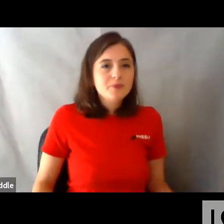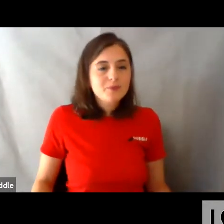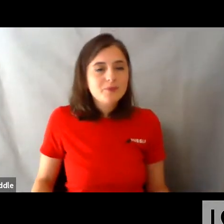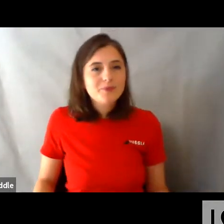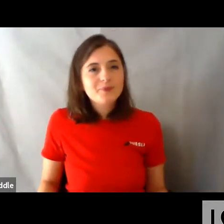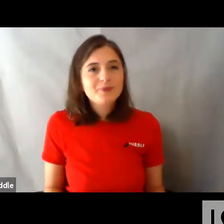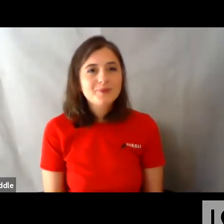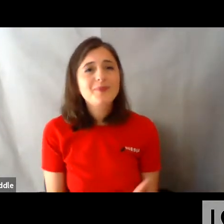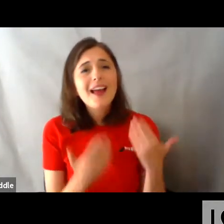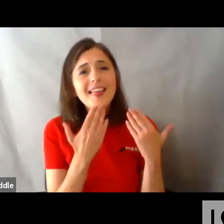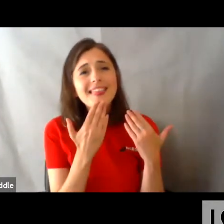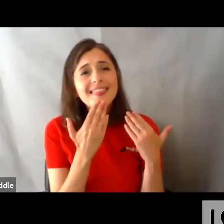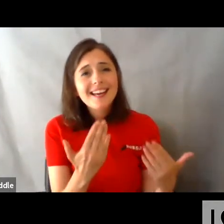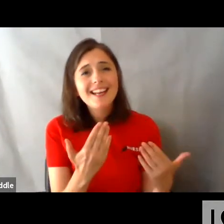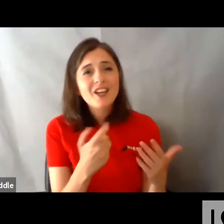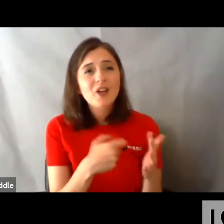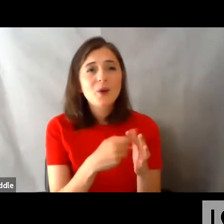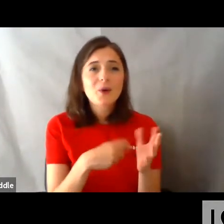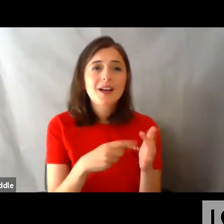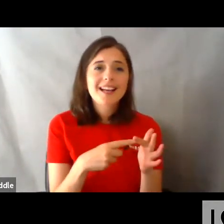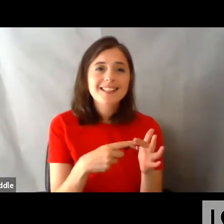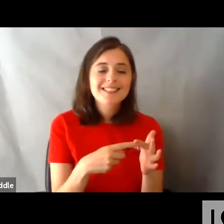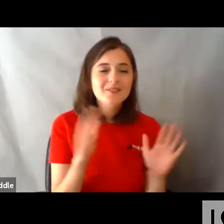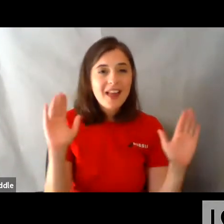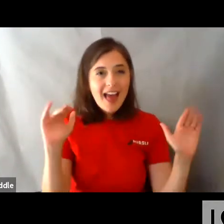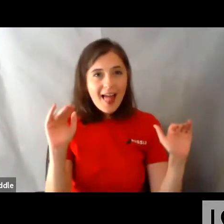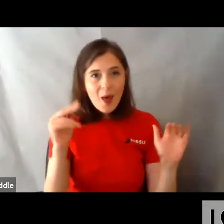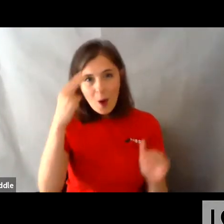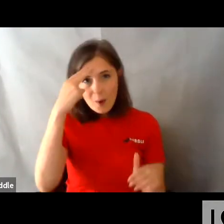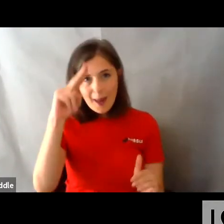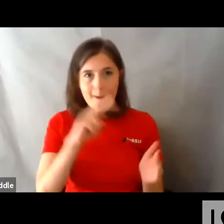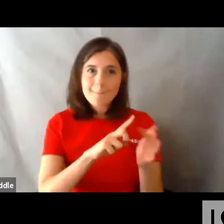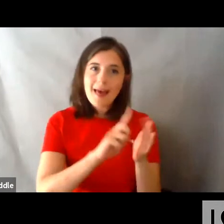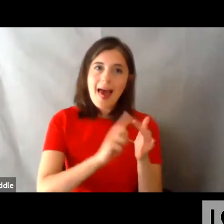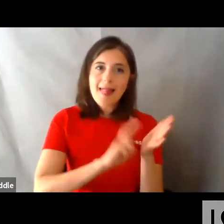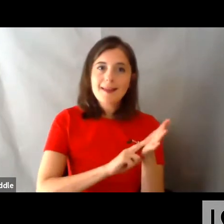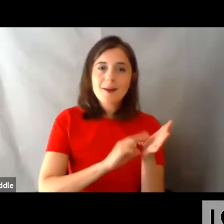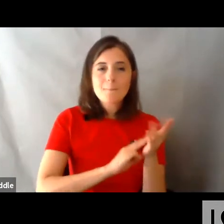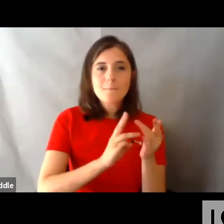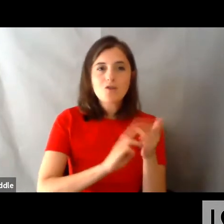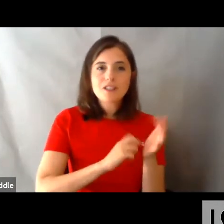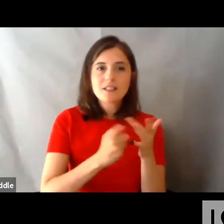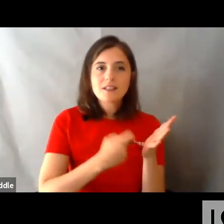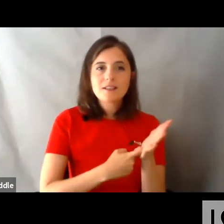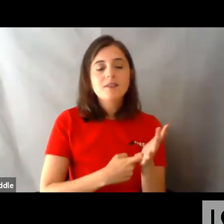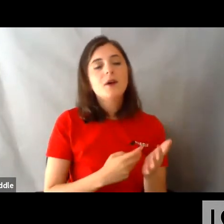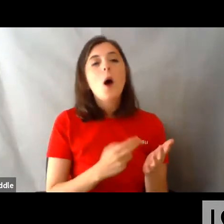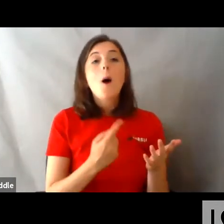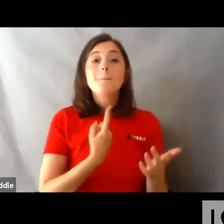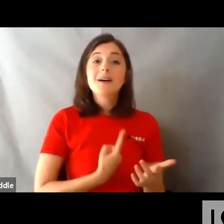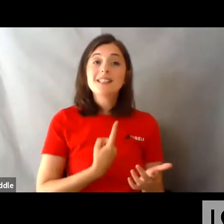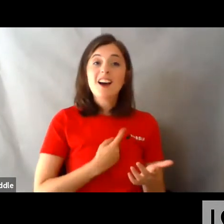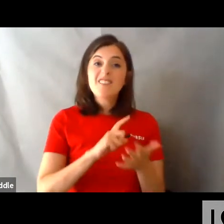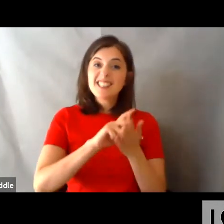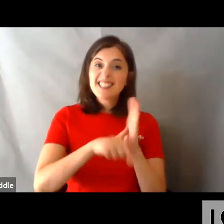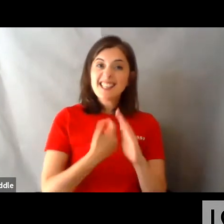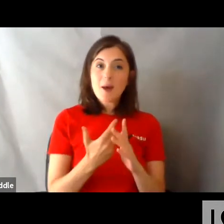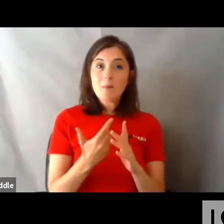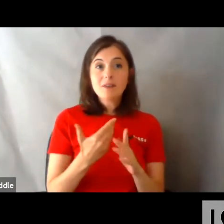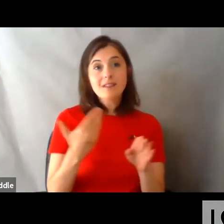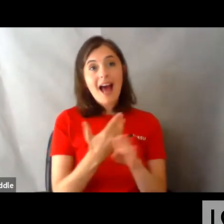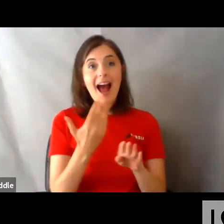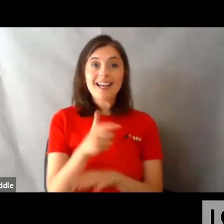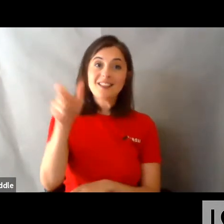Great, thanks very much, Kate. So hi, I'm Ellen Morrison. I'm a disabled activist and very proud to have been